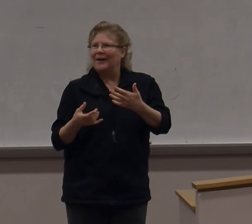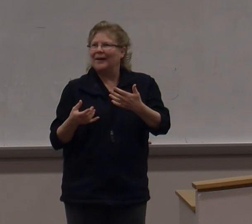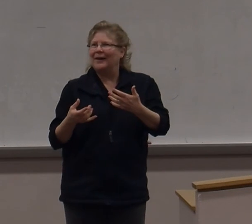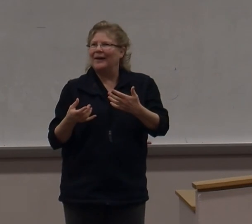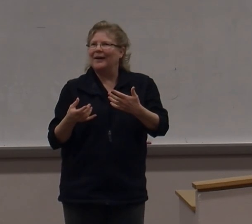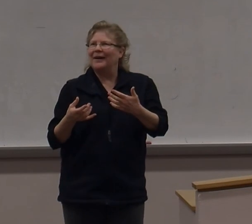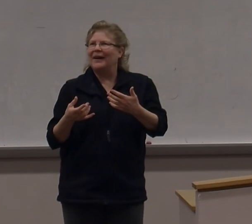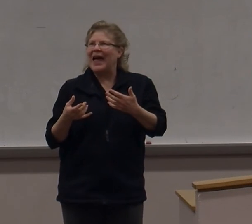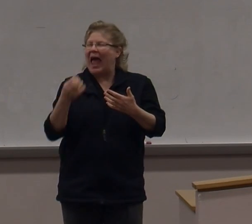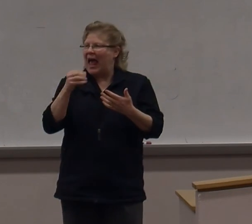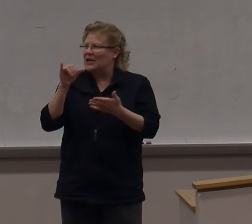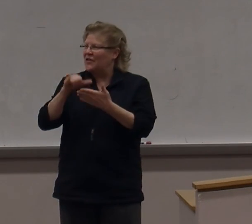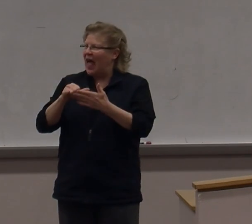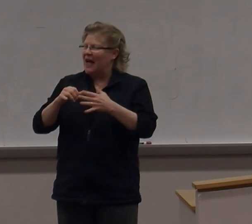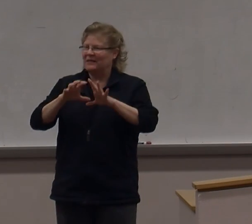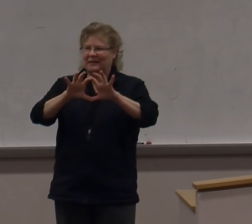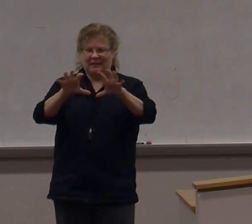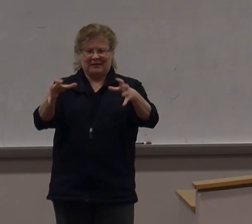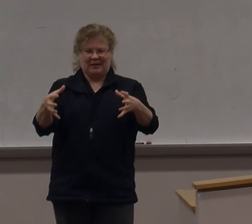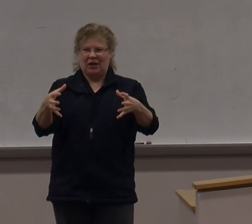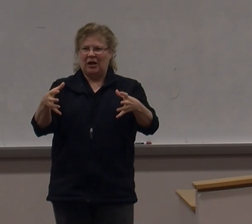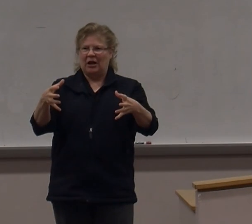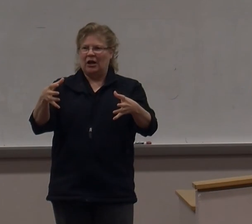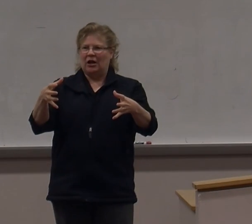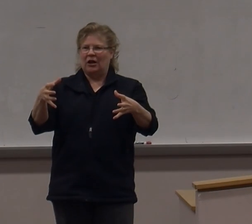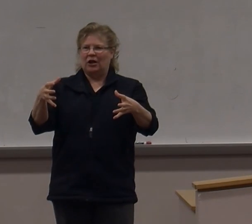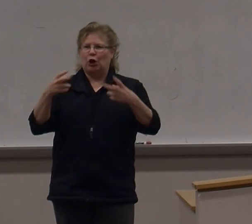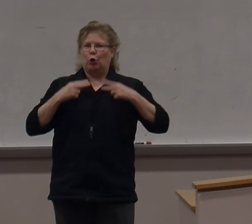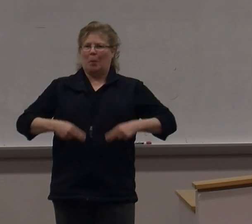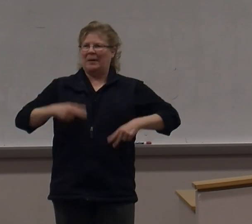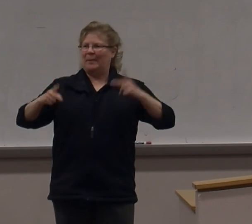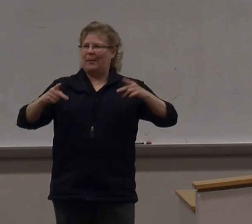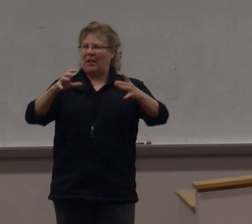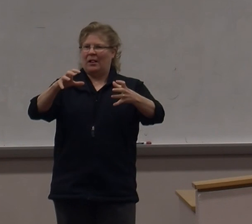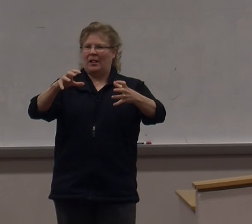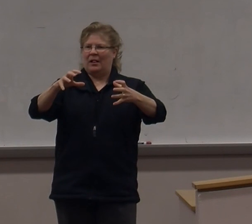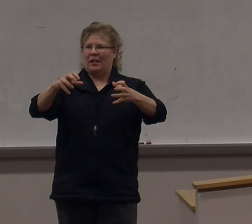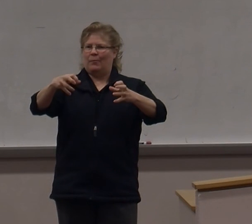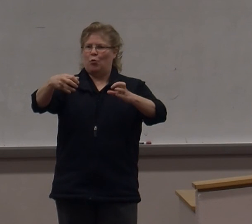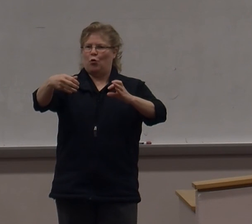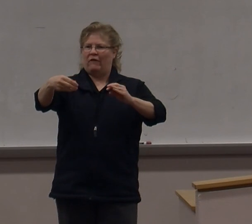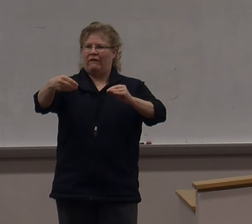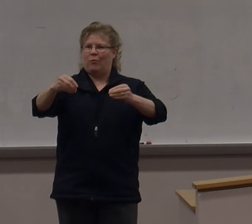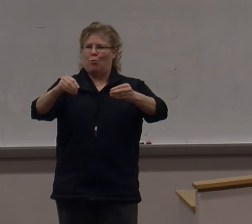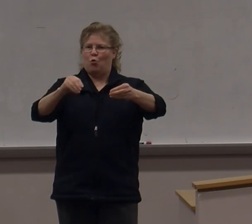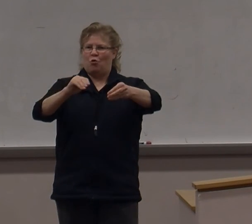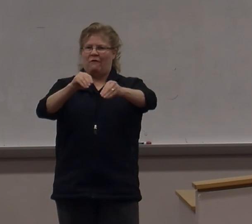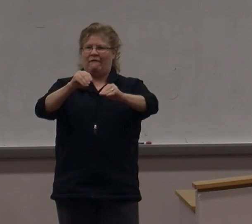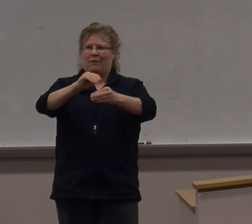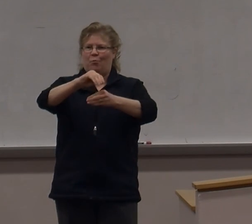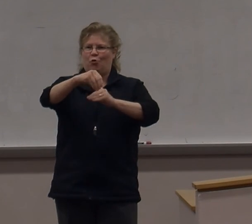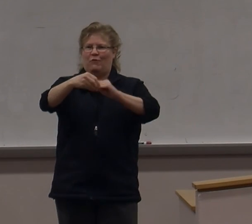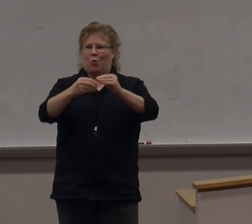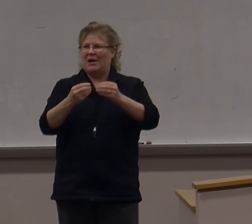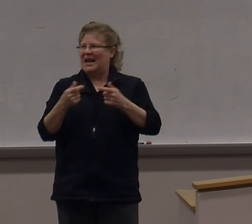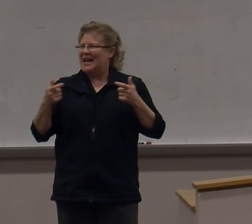shifting, roiling sort of cauldron of humankind, that is this kind of giant experiment called planet